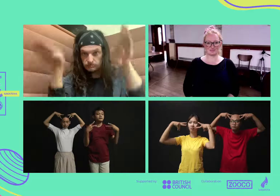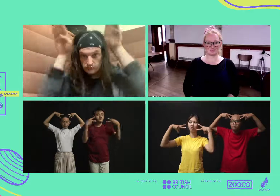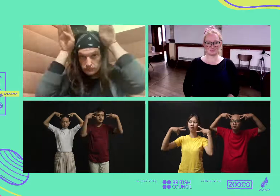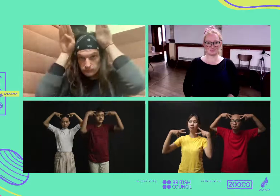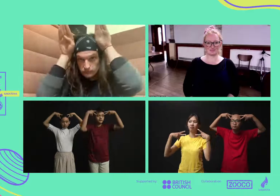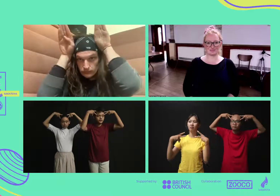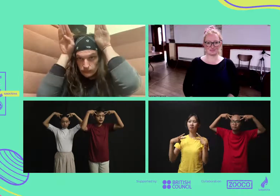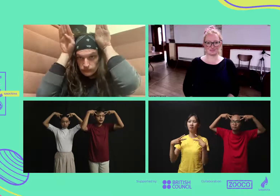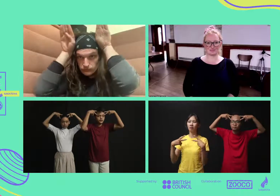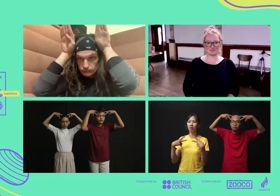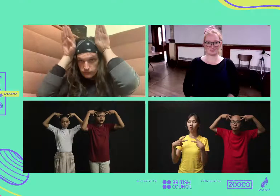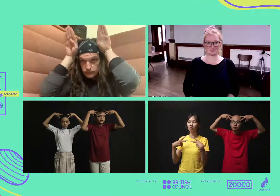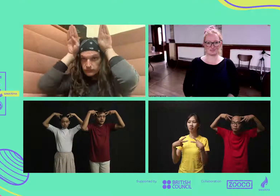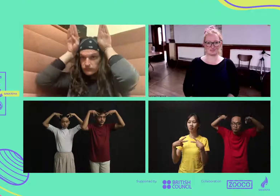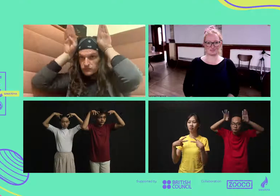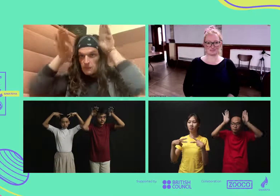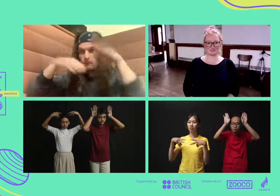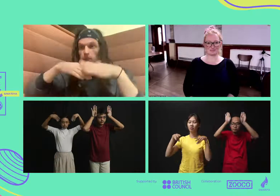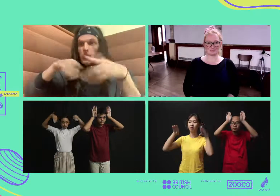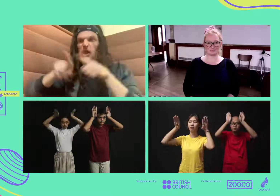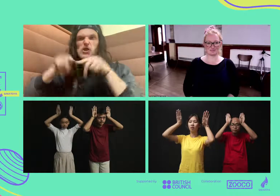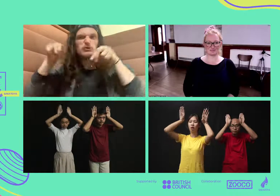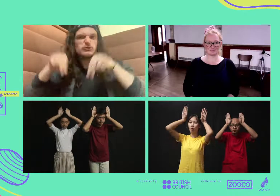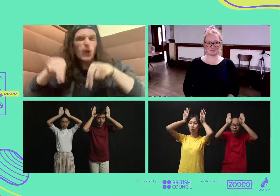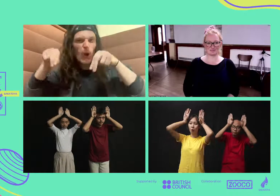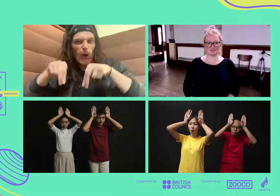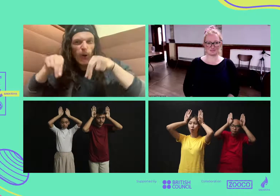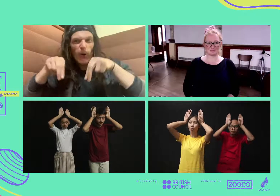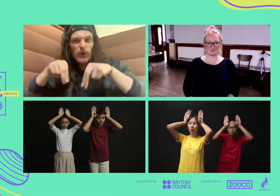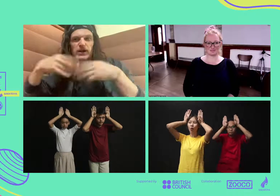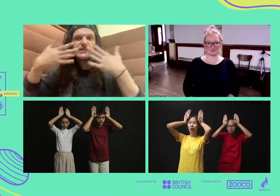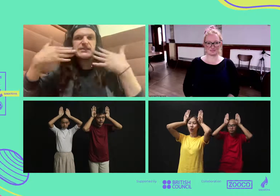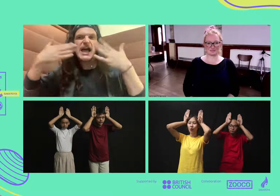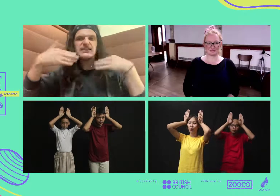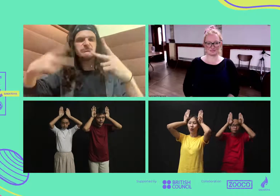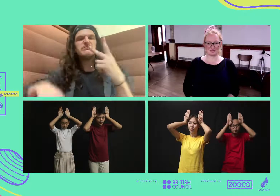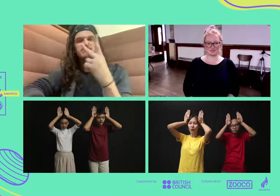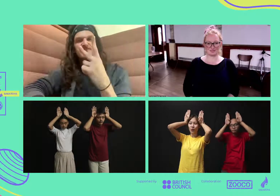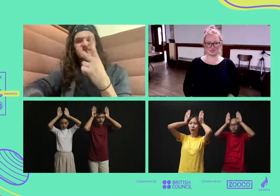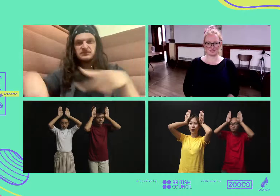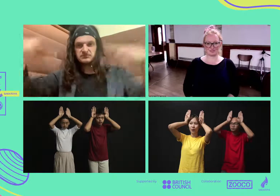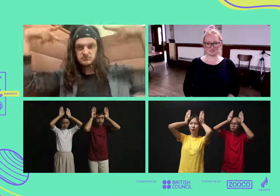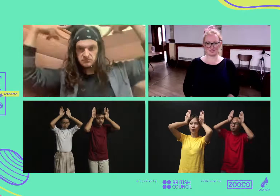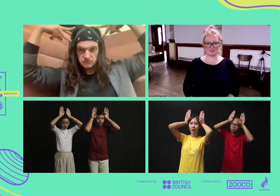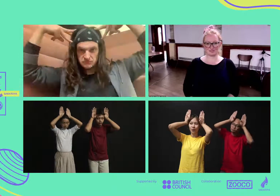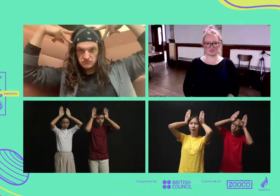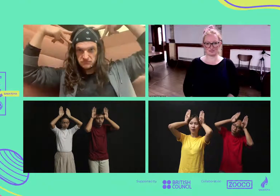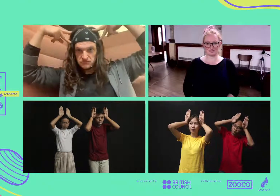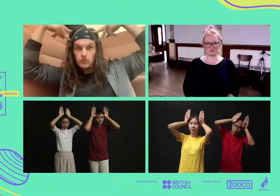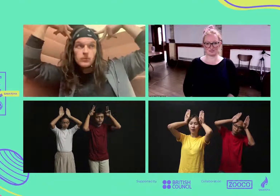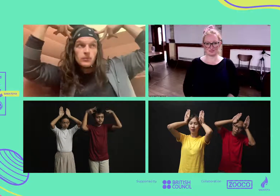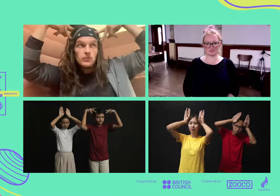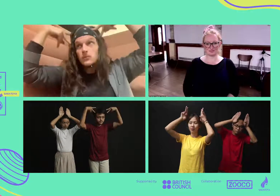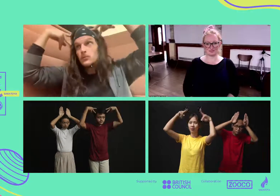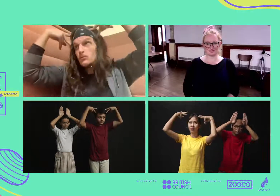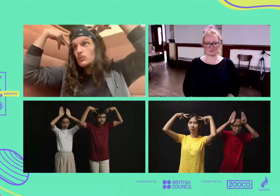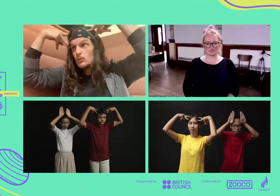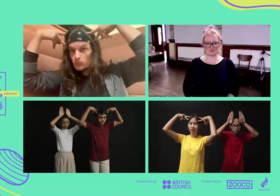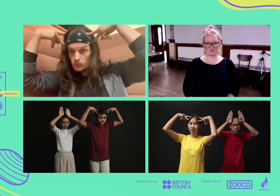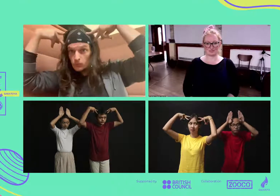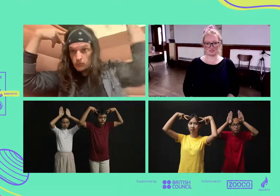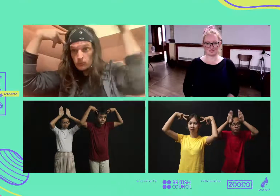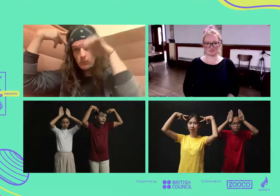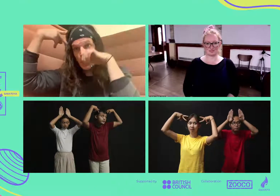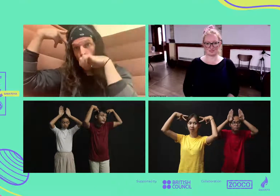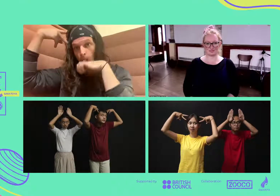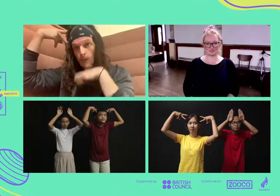You could use that hand shape to create the ears. That also looks like it. That's a bit more like a dog, I think. I think with a cat, we stick with